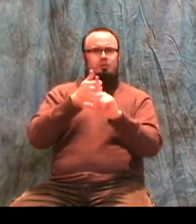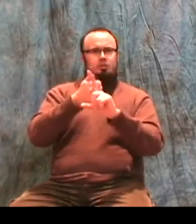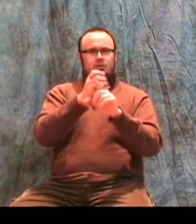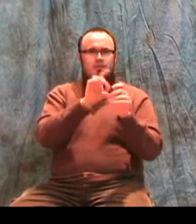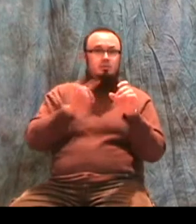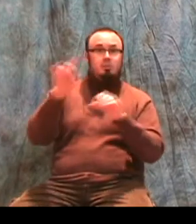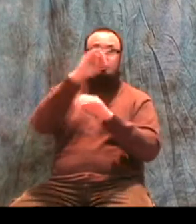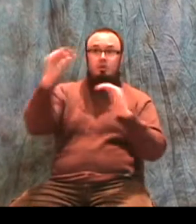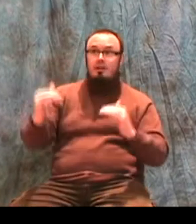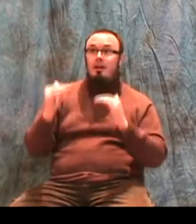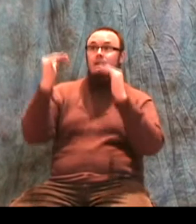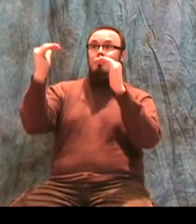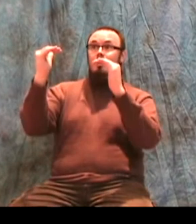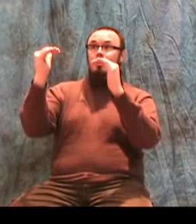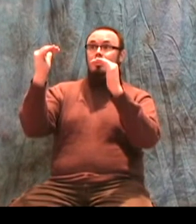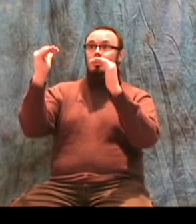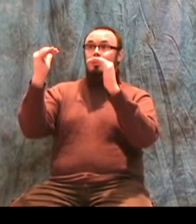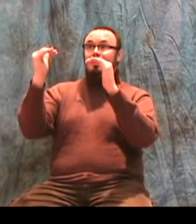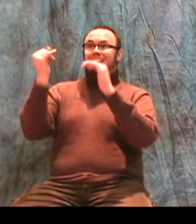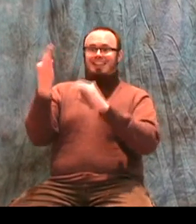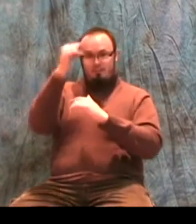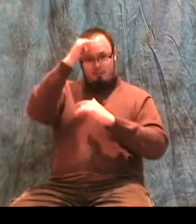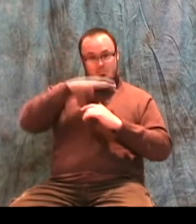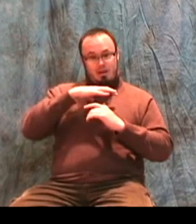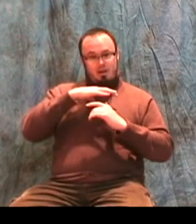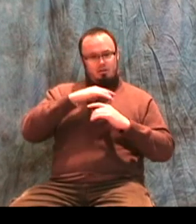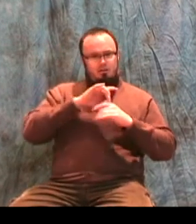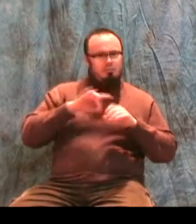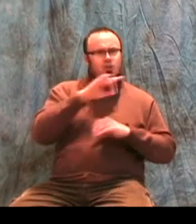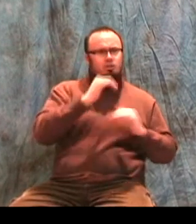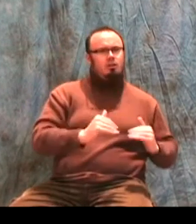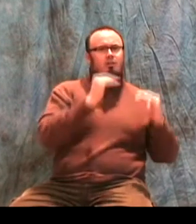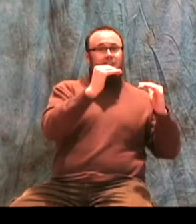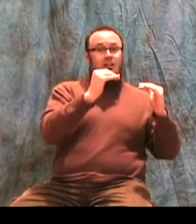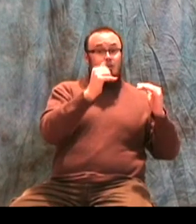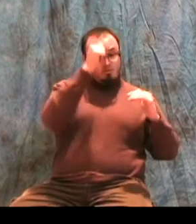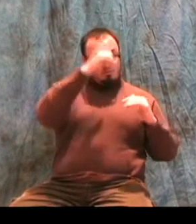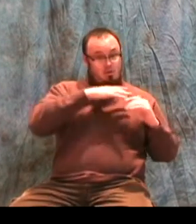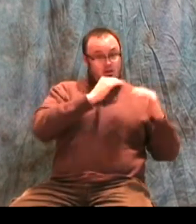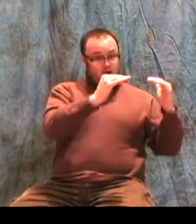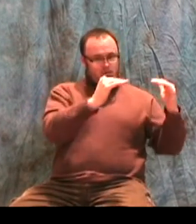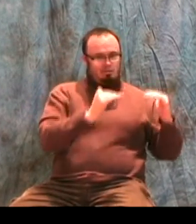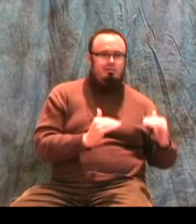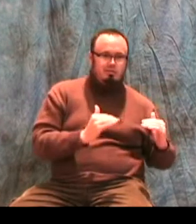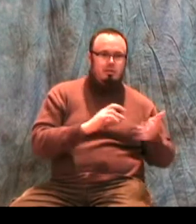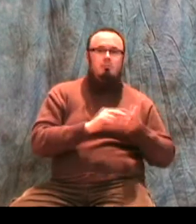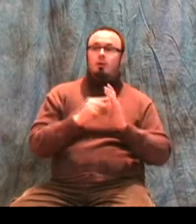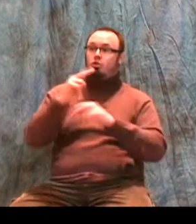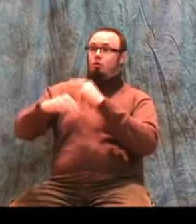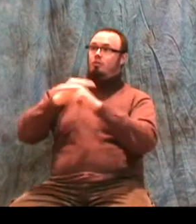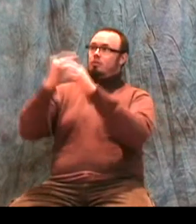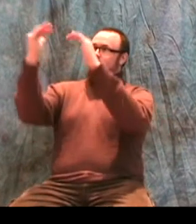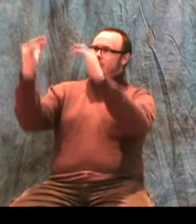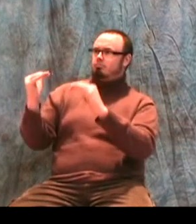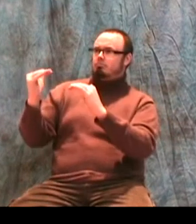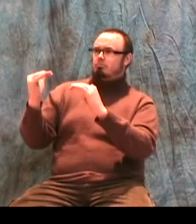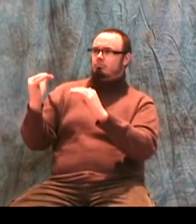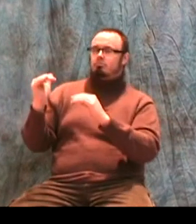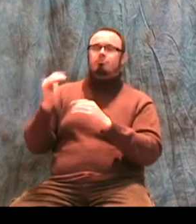when man lowers himself. For example, if you give a poor person some money or a job, you have changed yourself, molded yourself to